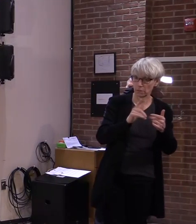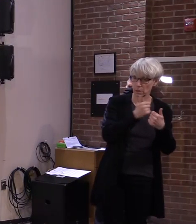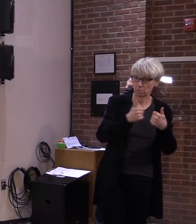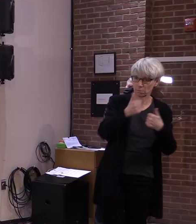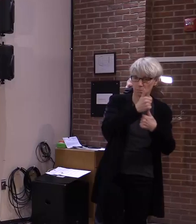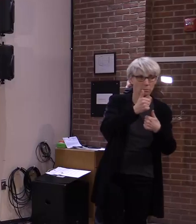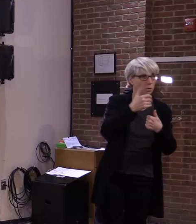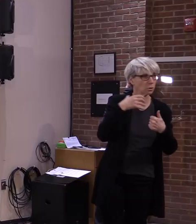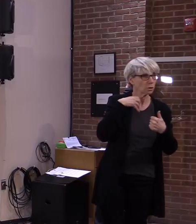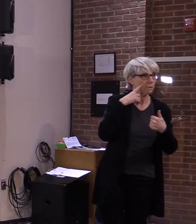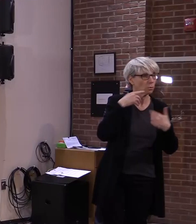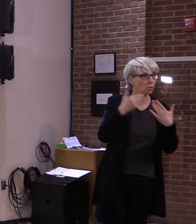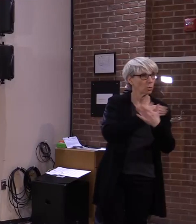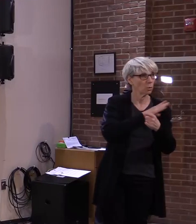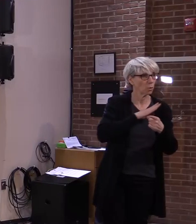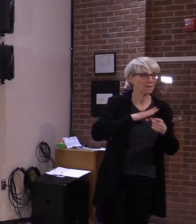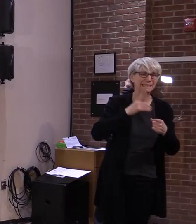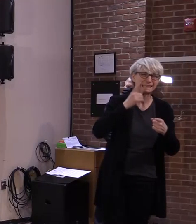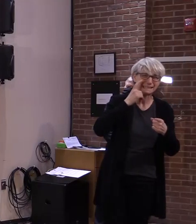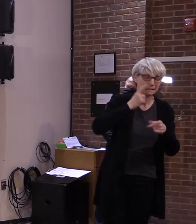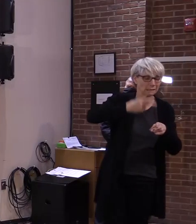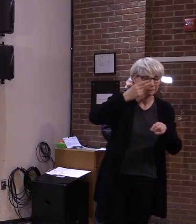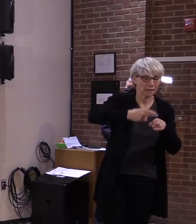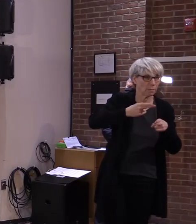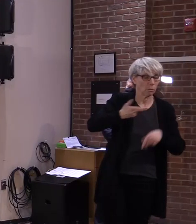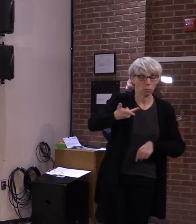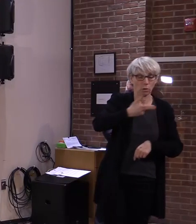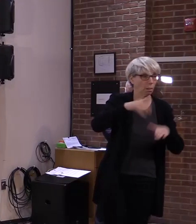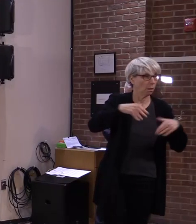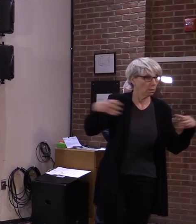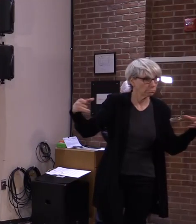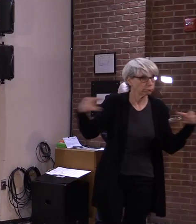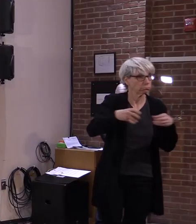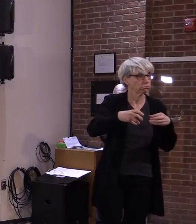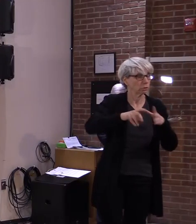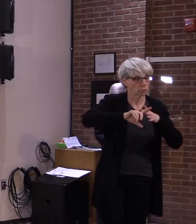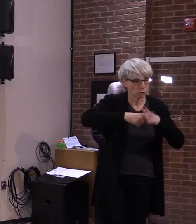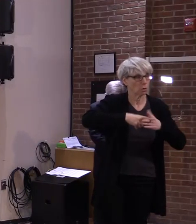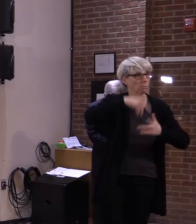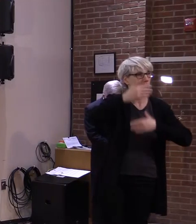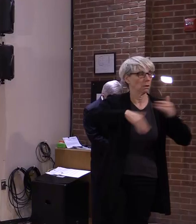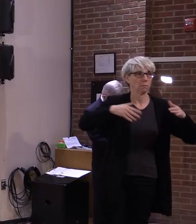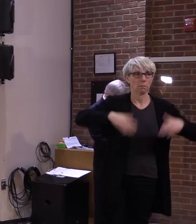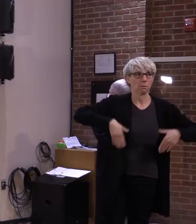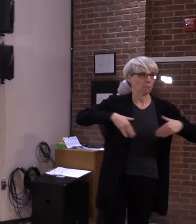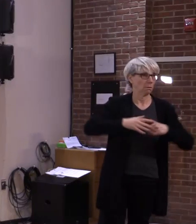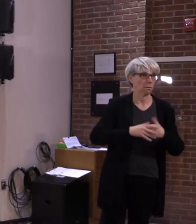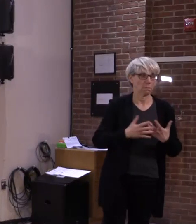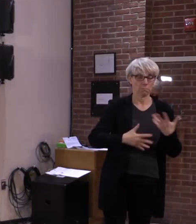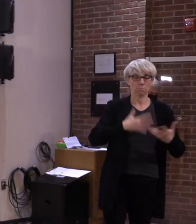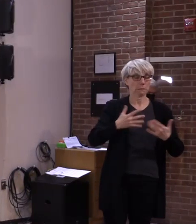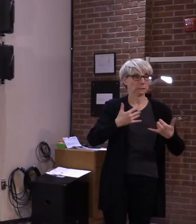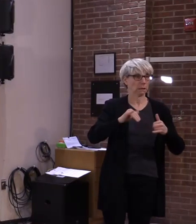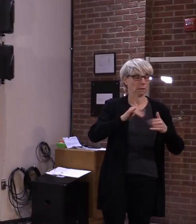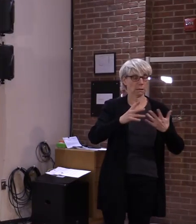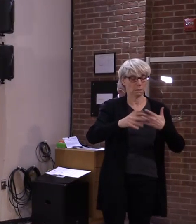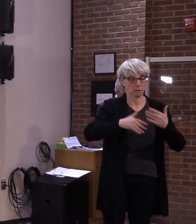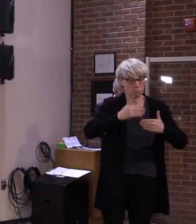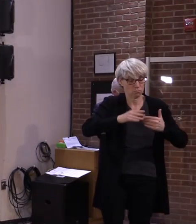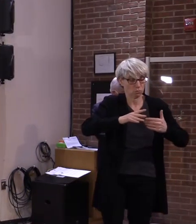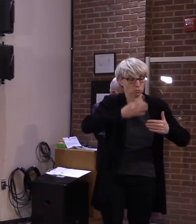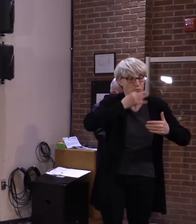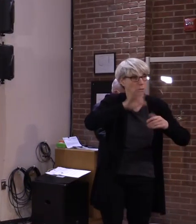although they've just been named. They haven't met formally at this point, so they haven't gotten their legs underneath them at